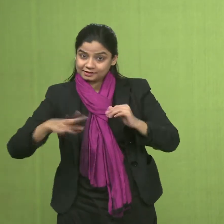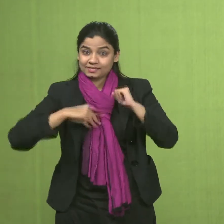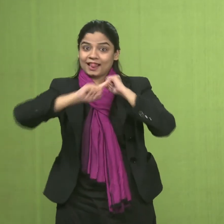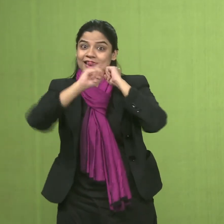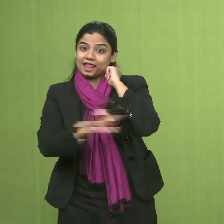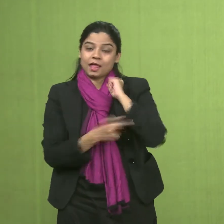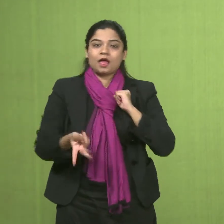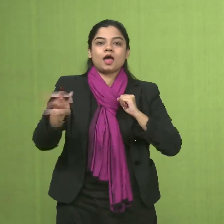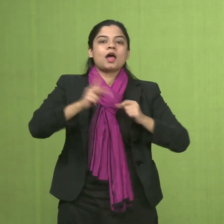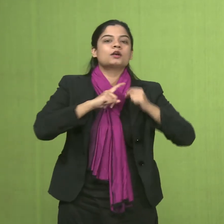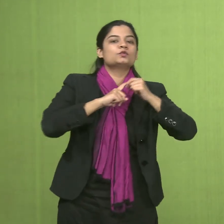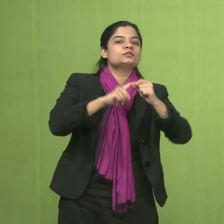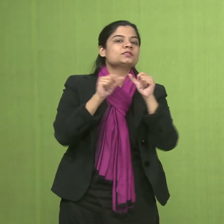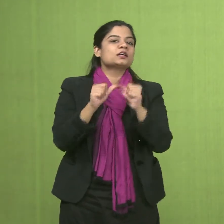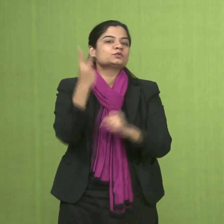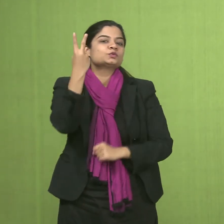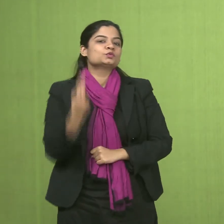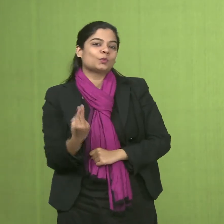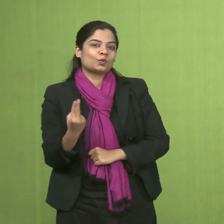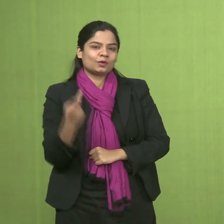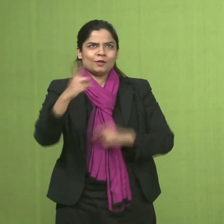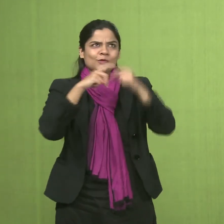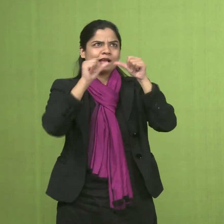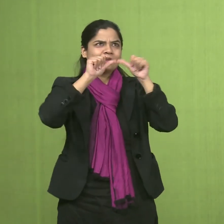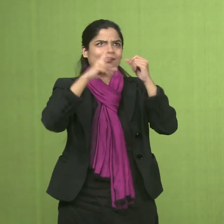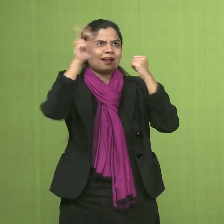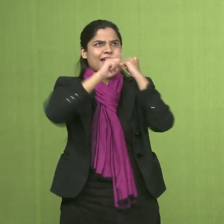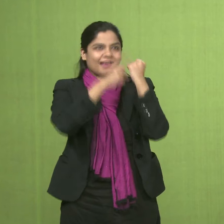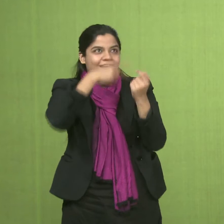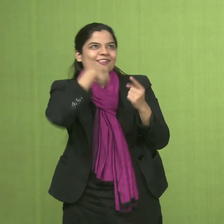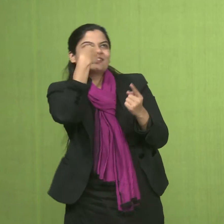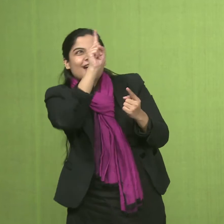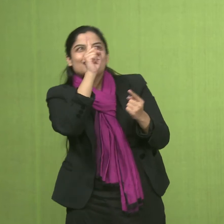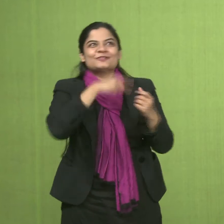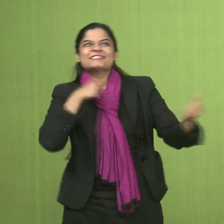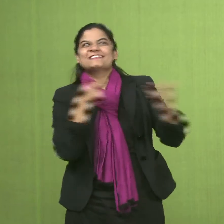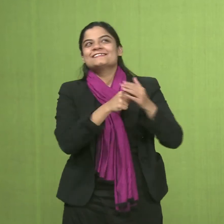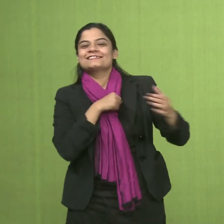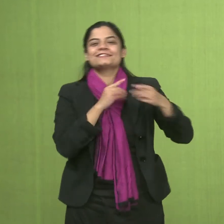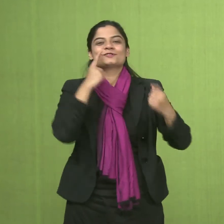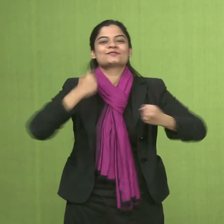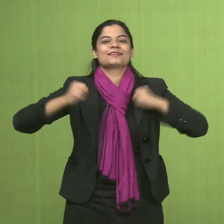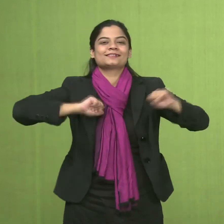After I have signed the questions, I will sign the questions and answers so that you can match your answers if they are correct or